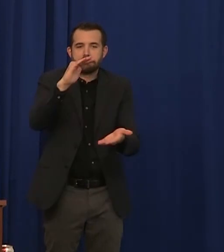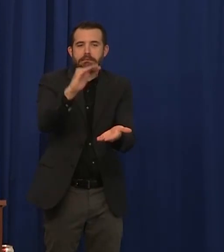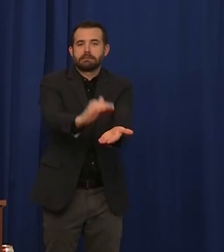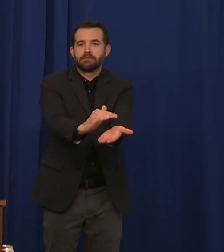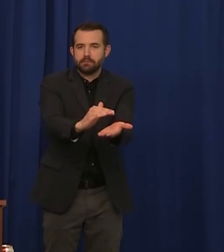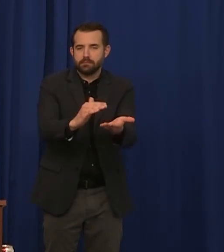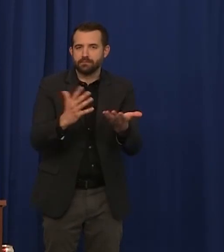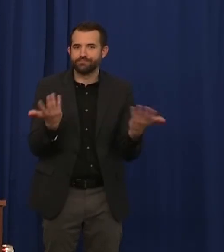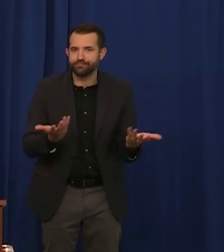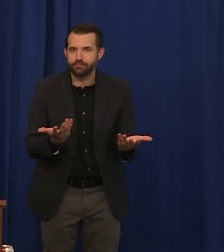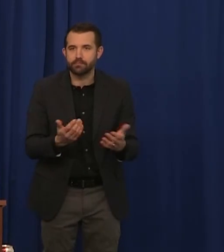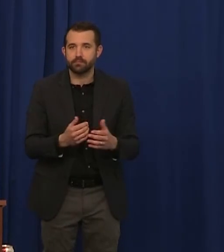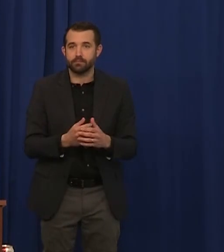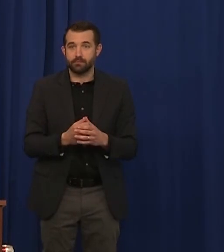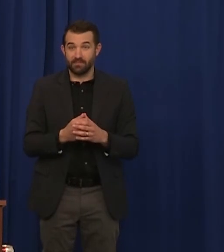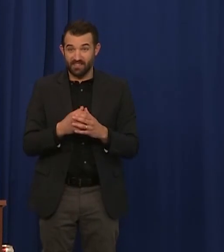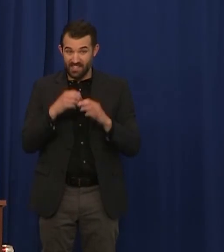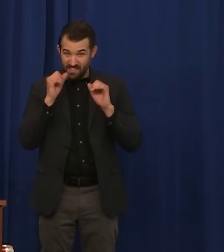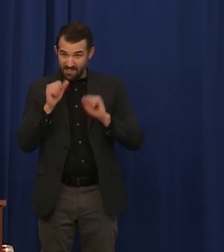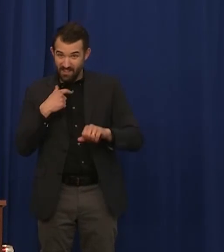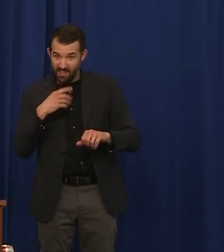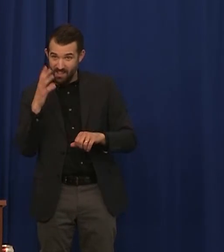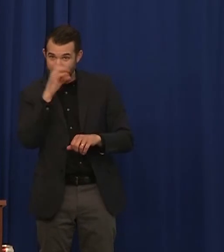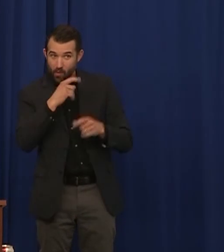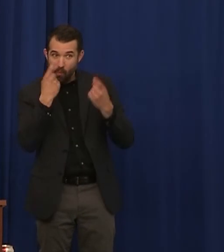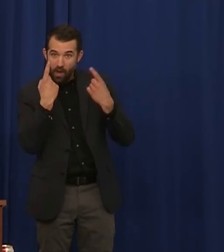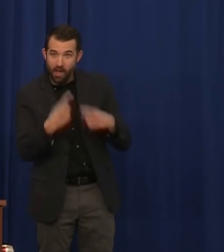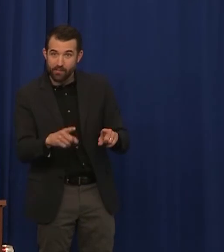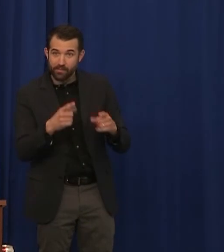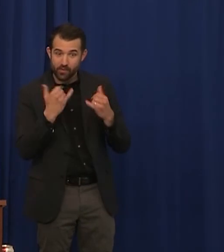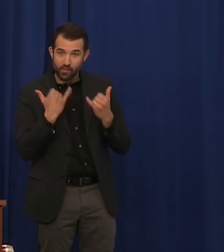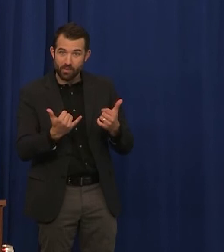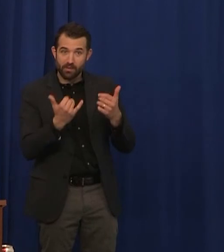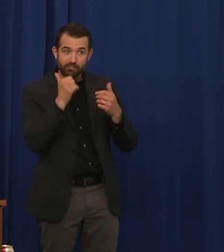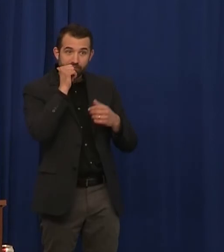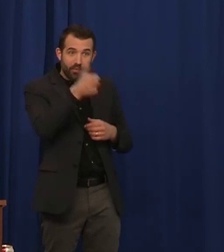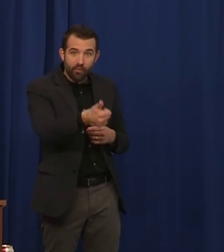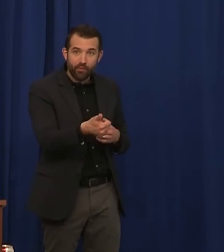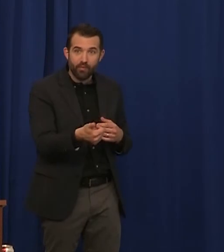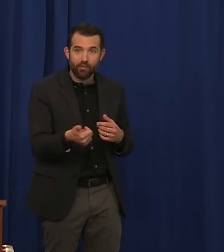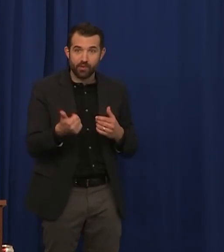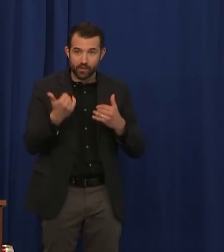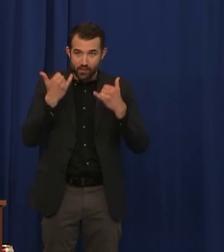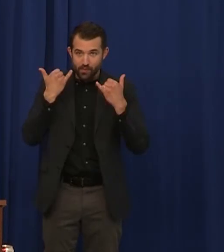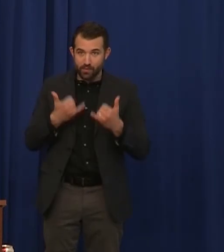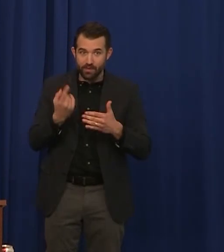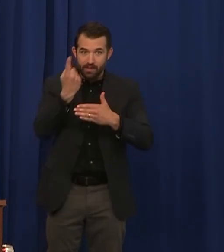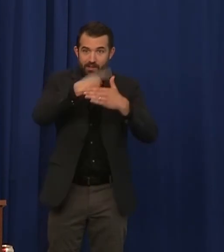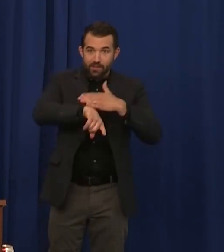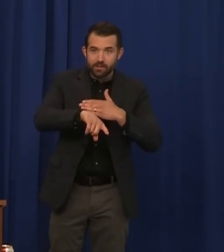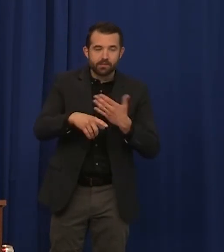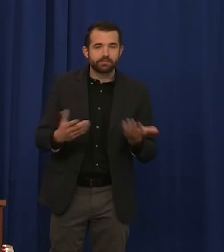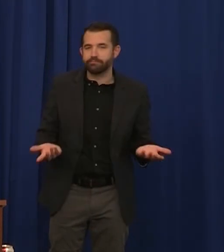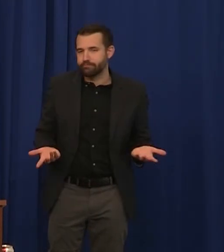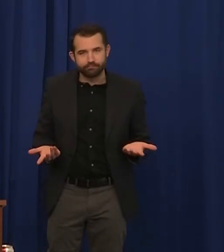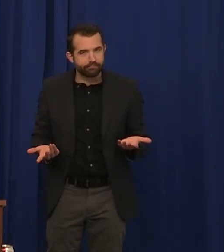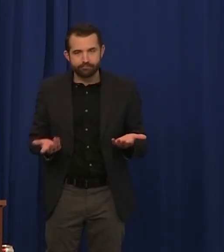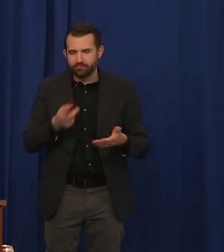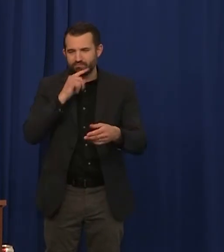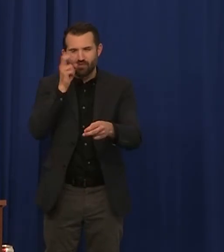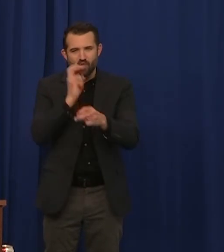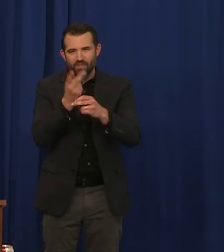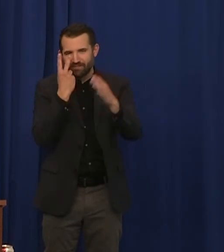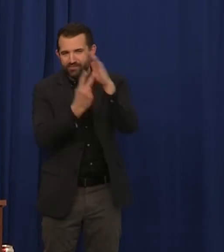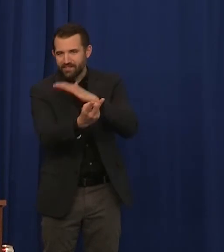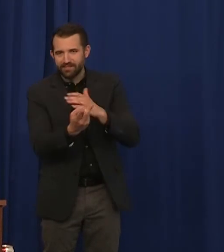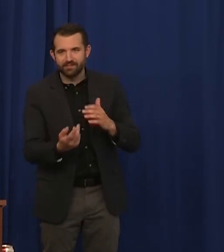now and even 24 hours from now, let alone a week from now. What I can assure everybody is that the